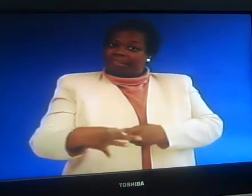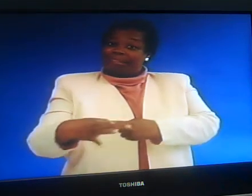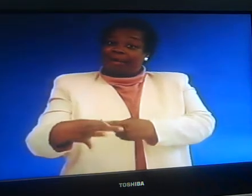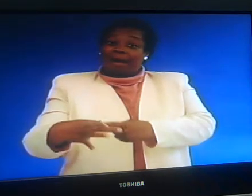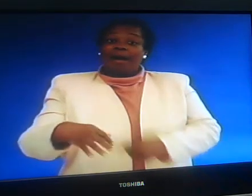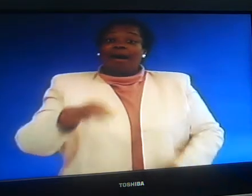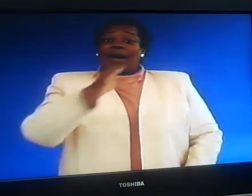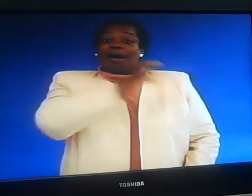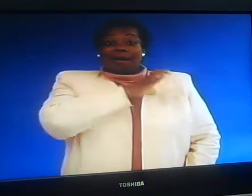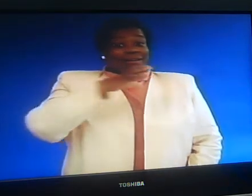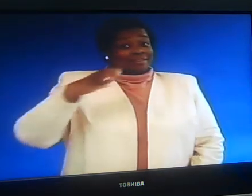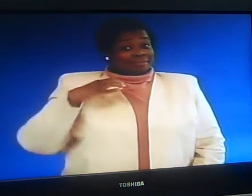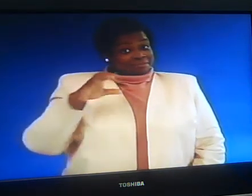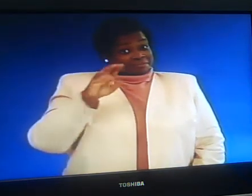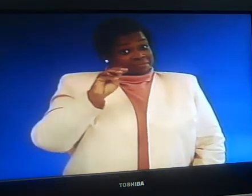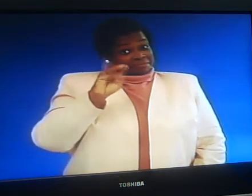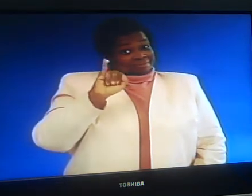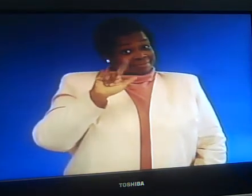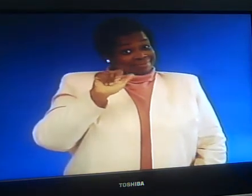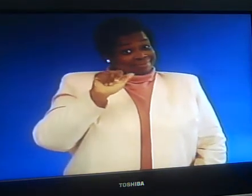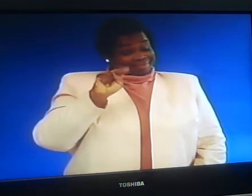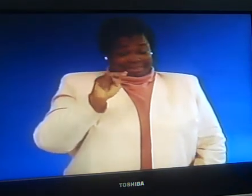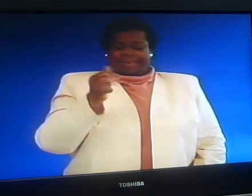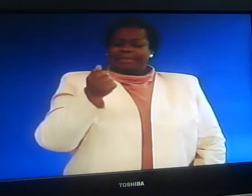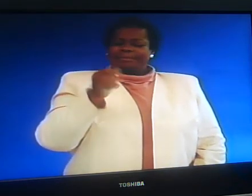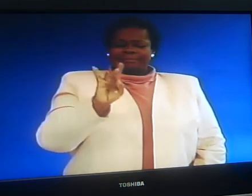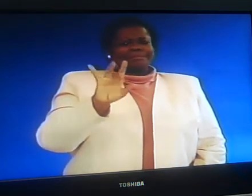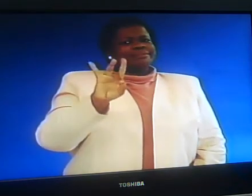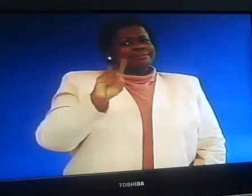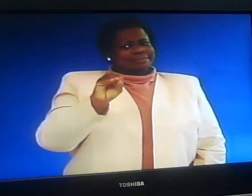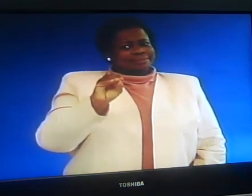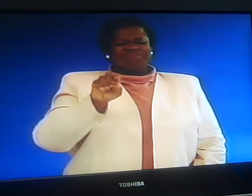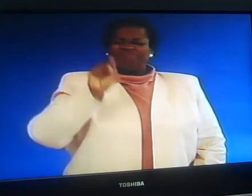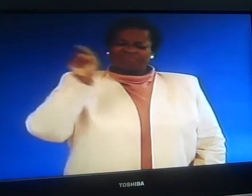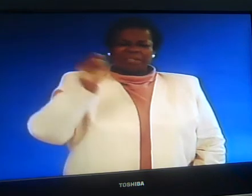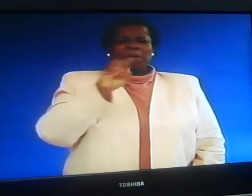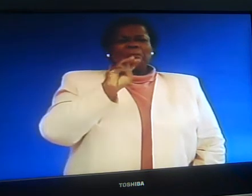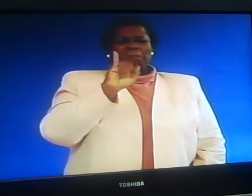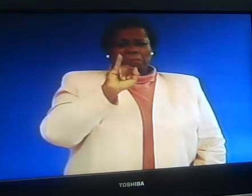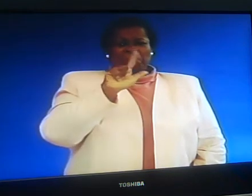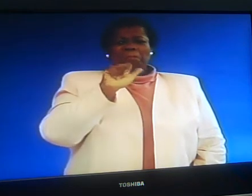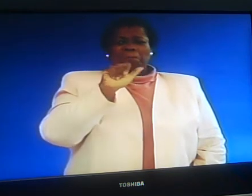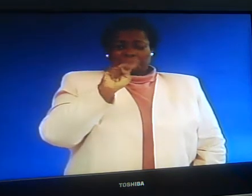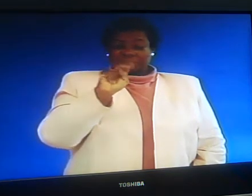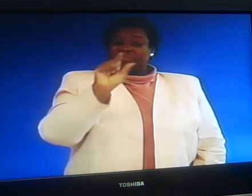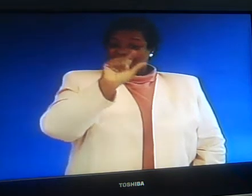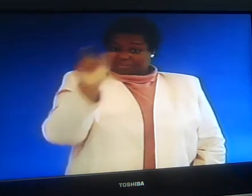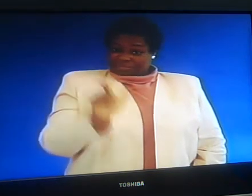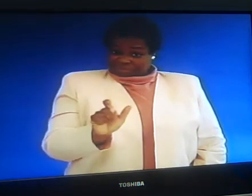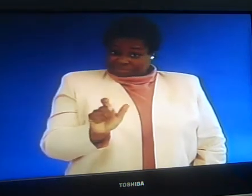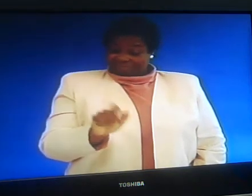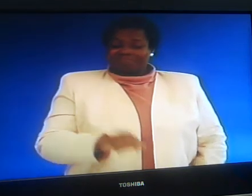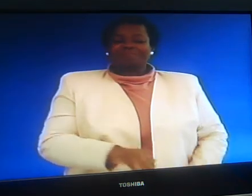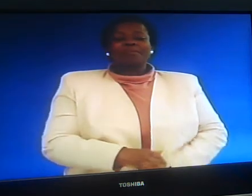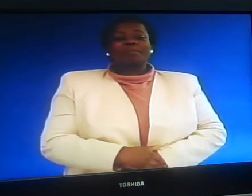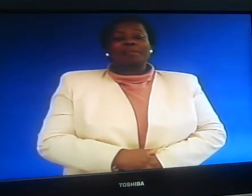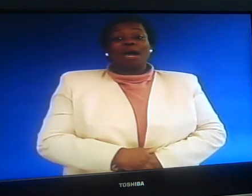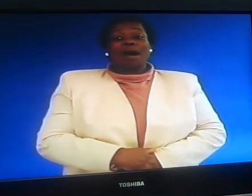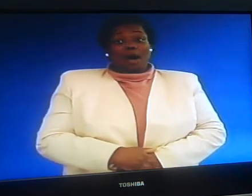And then from then on, at the same time, the Milan Congress was happening in Italy.